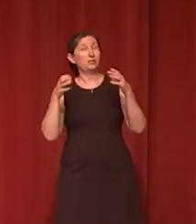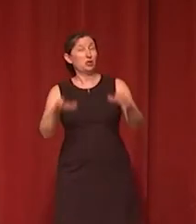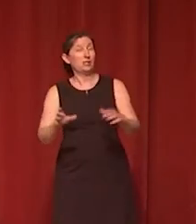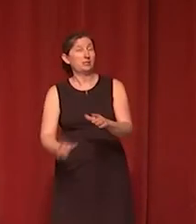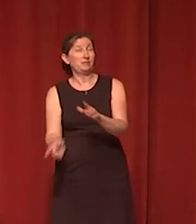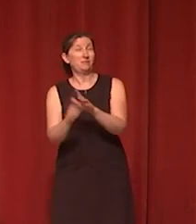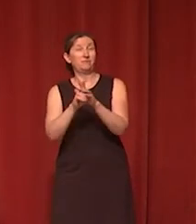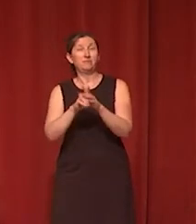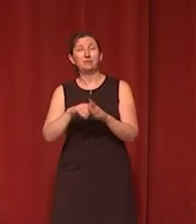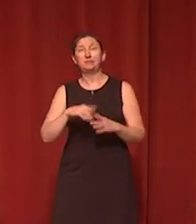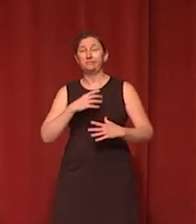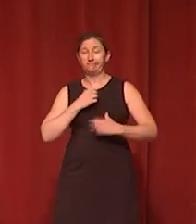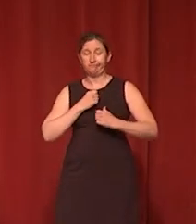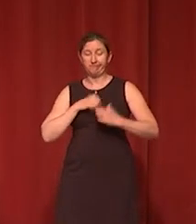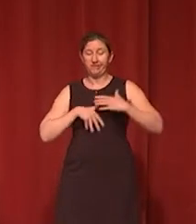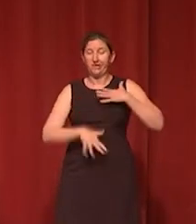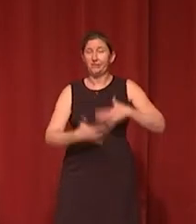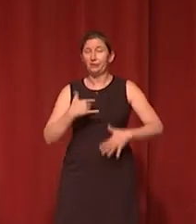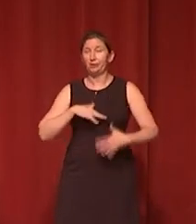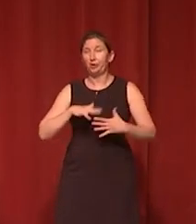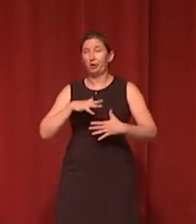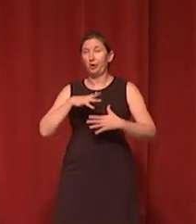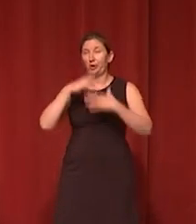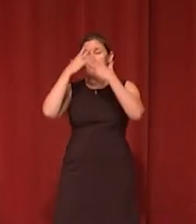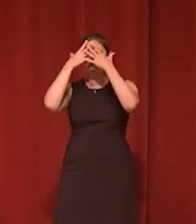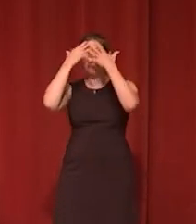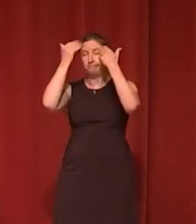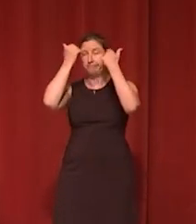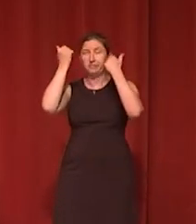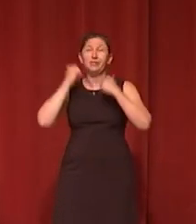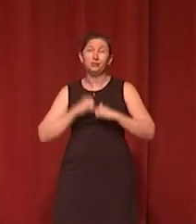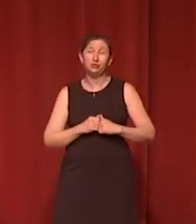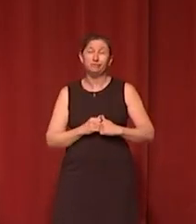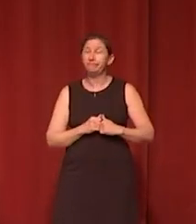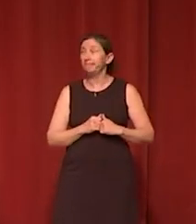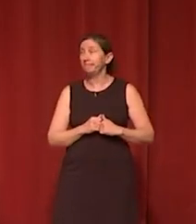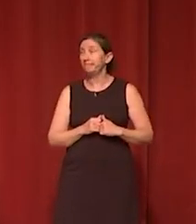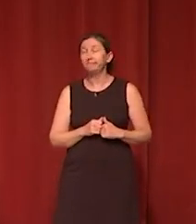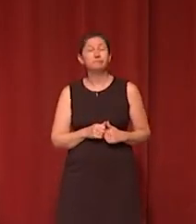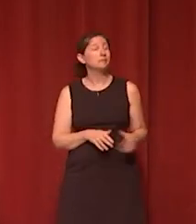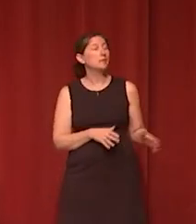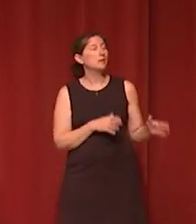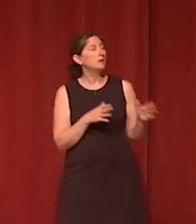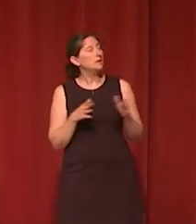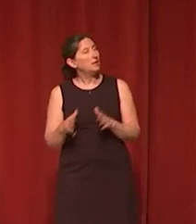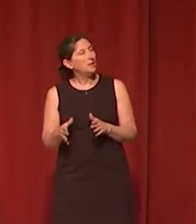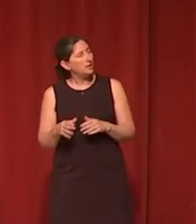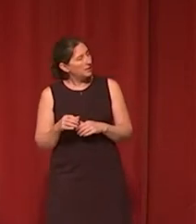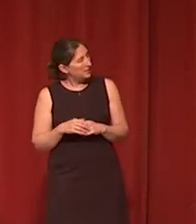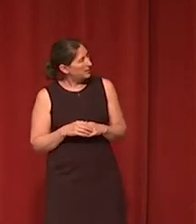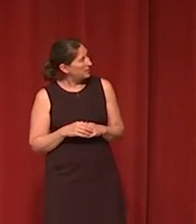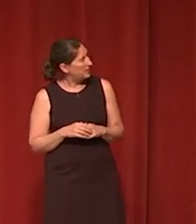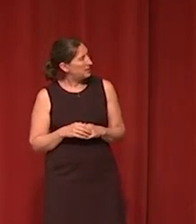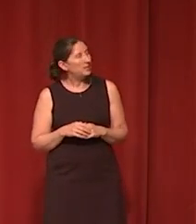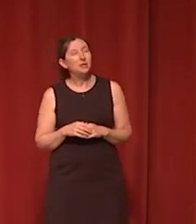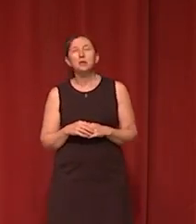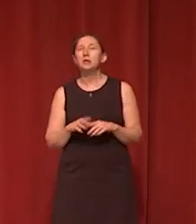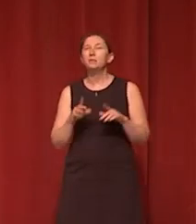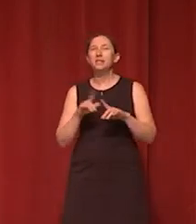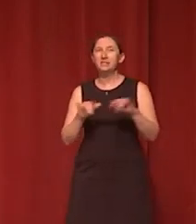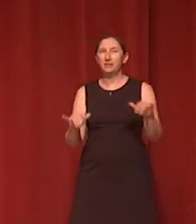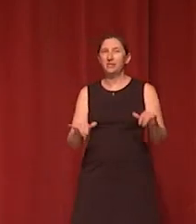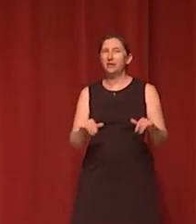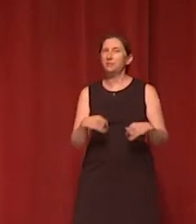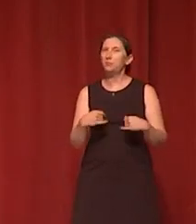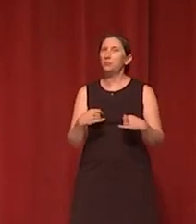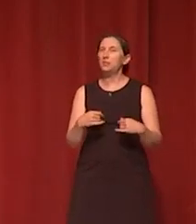Yeah, so I think, so the But there is hope for all of those things too, though. So even